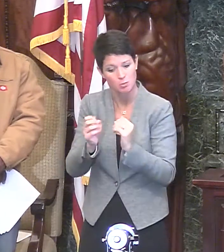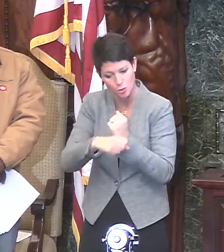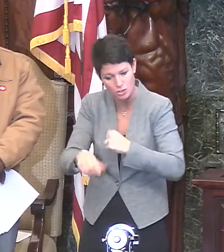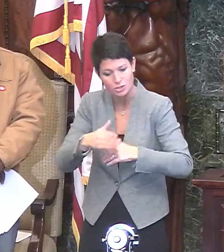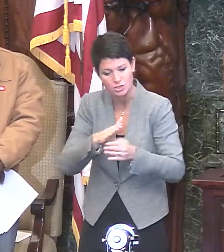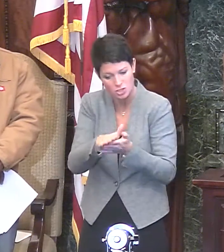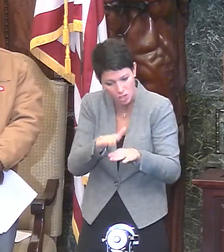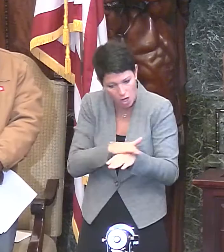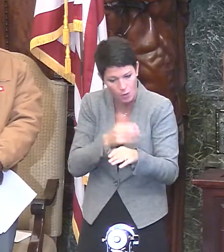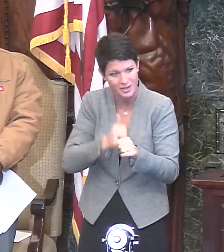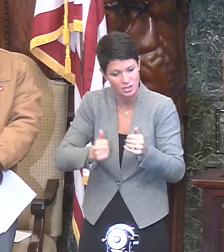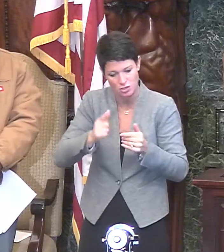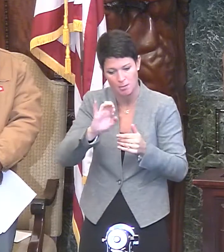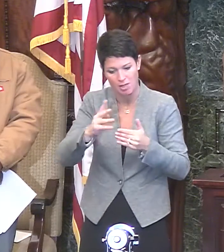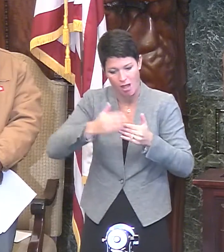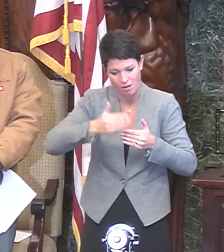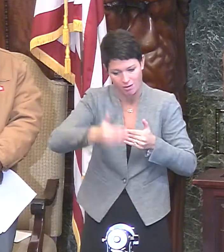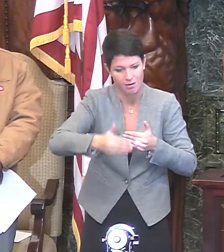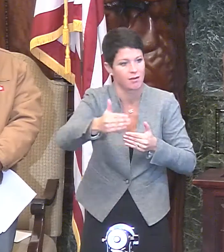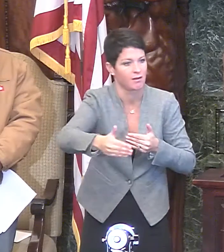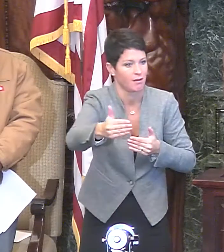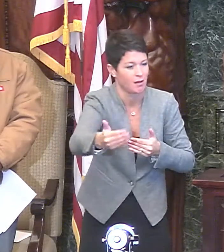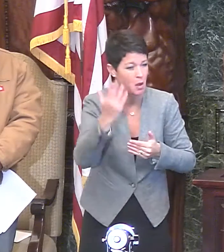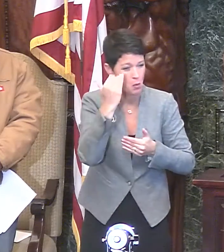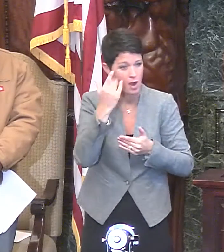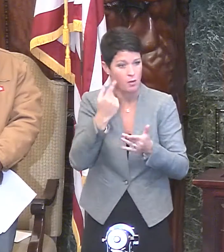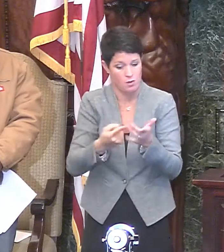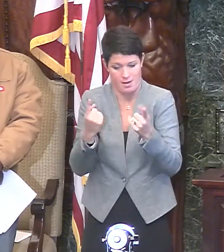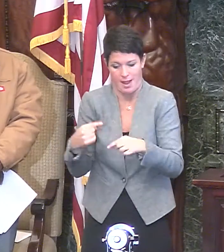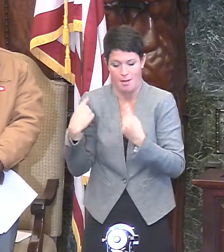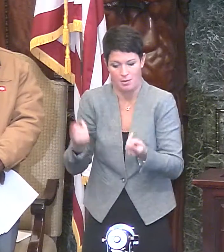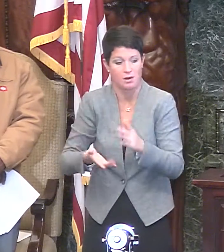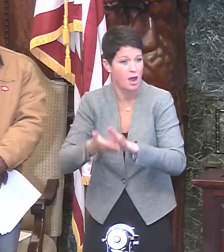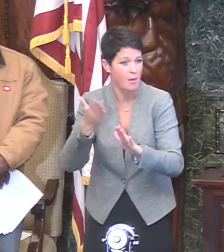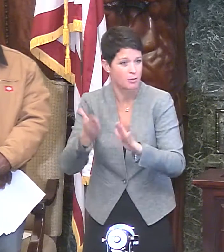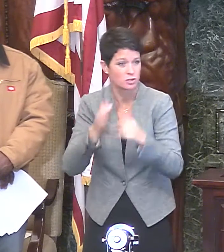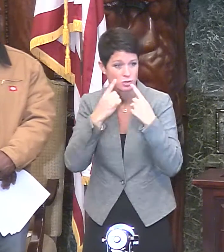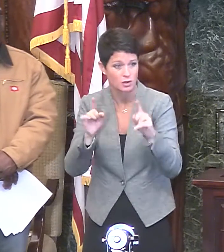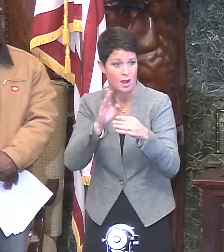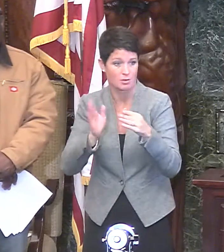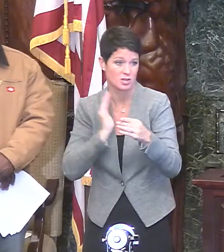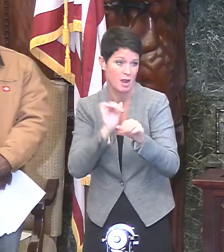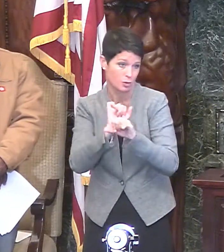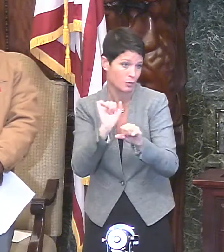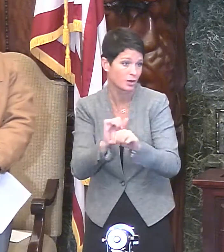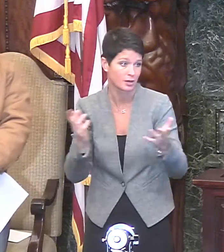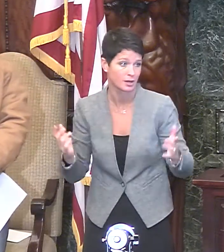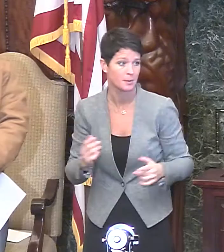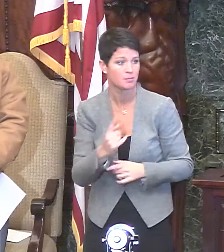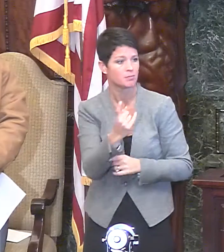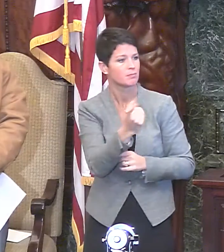per block than it has been to date because of what it's going to take operationally to accomplish the task at hand.